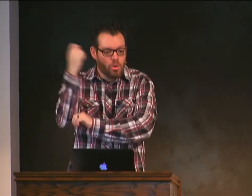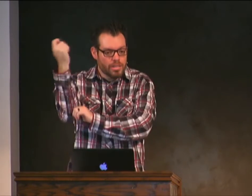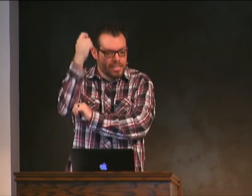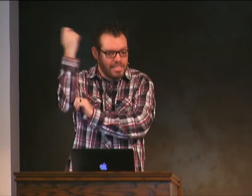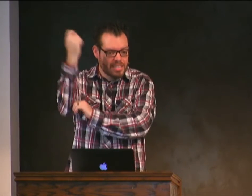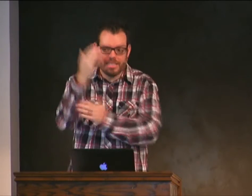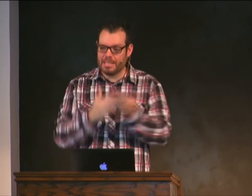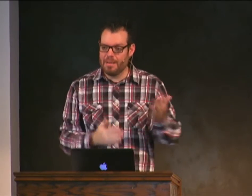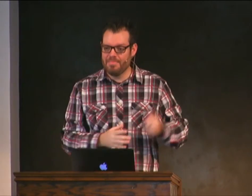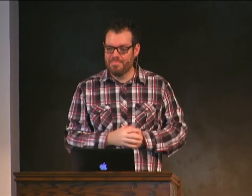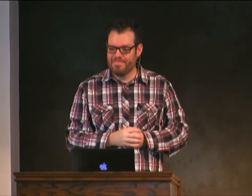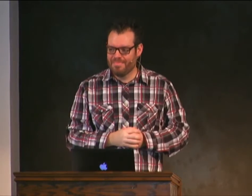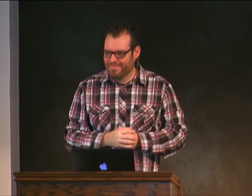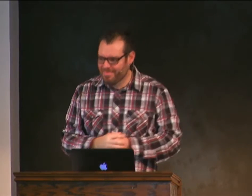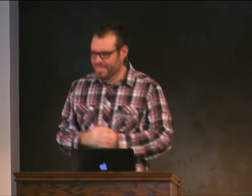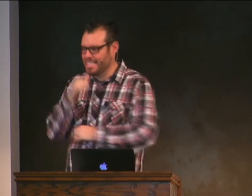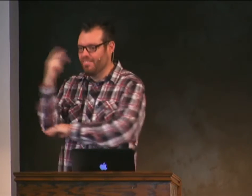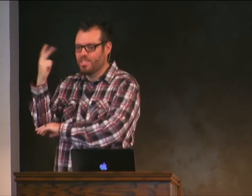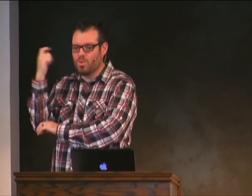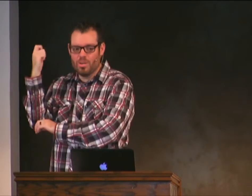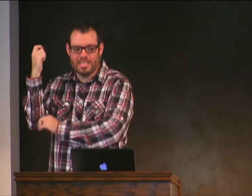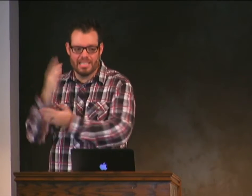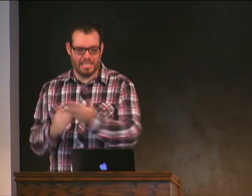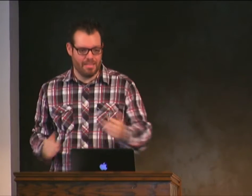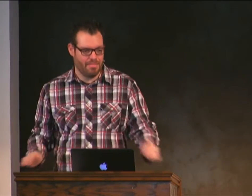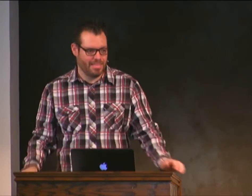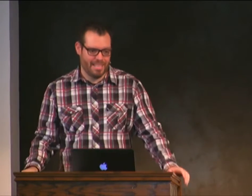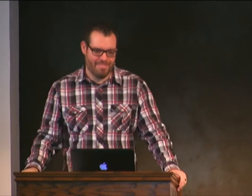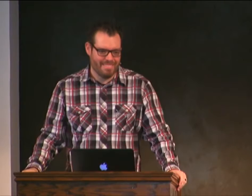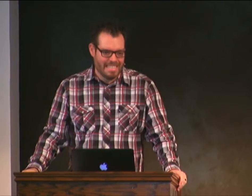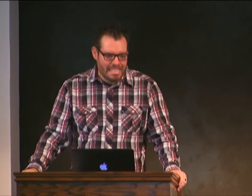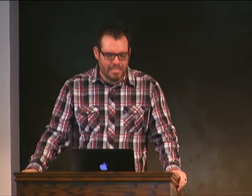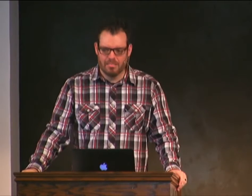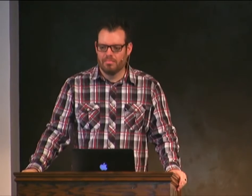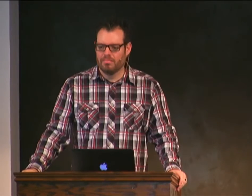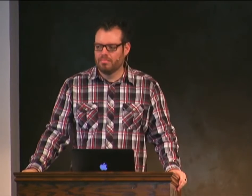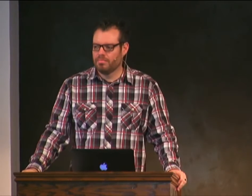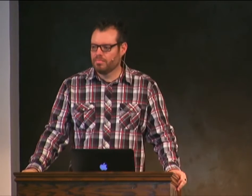He's victorious in some. He's not victorious in some.